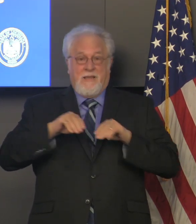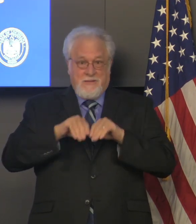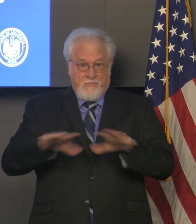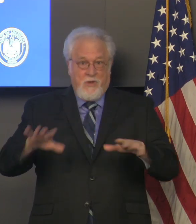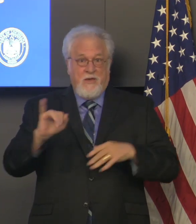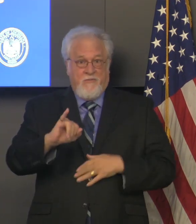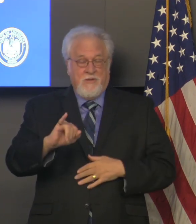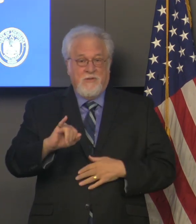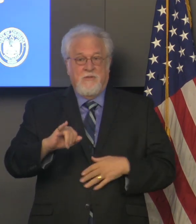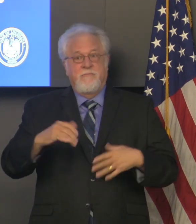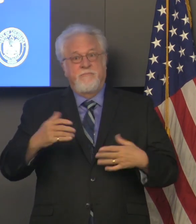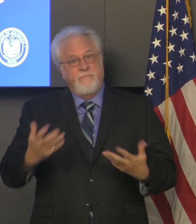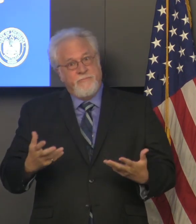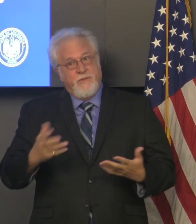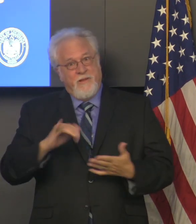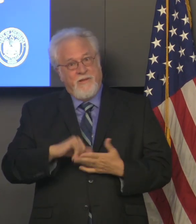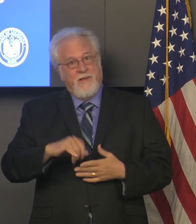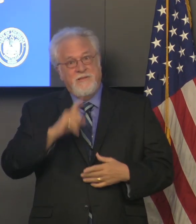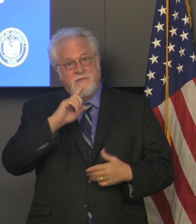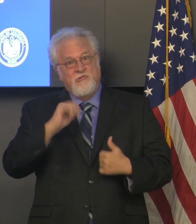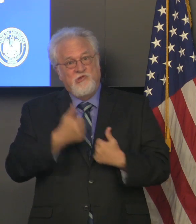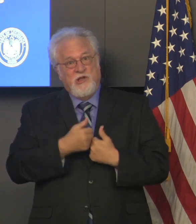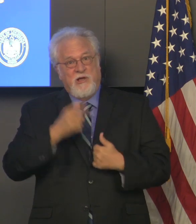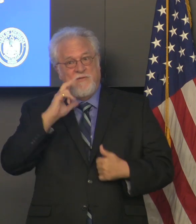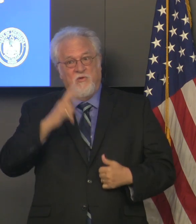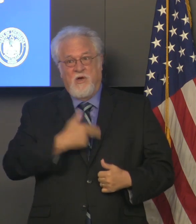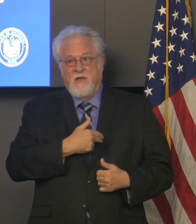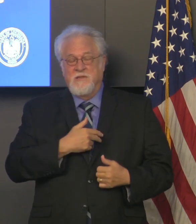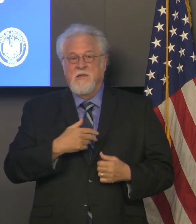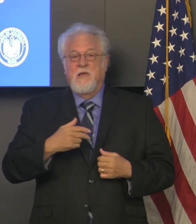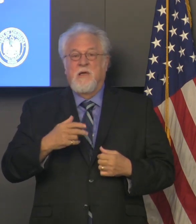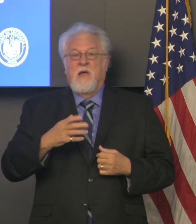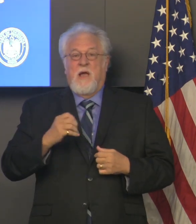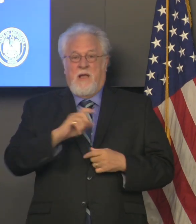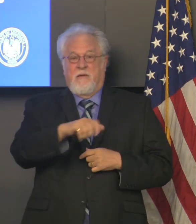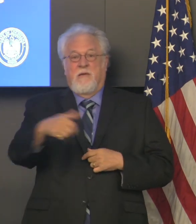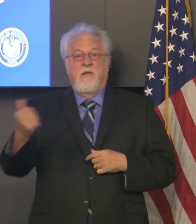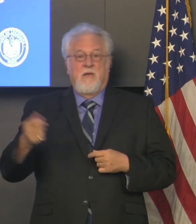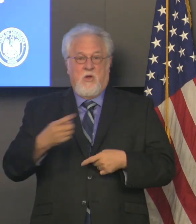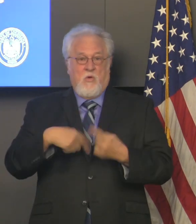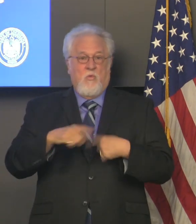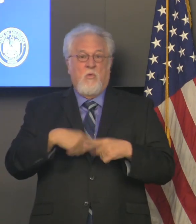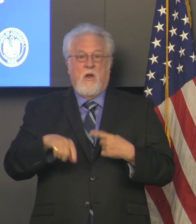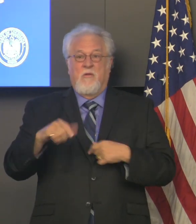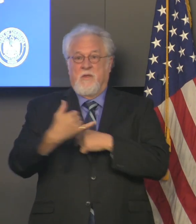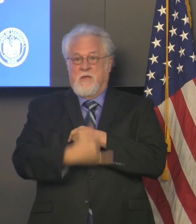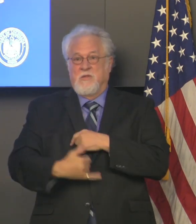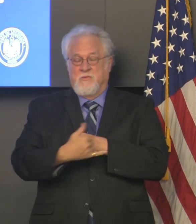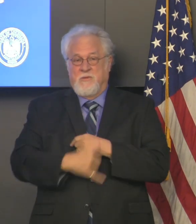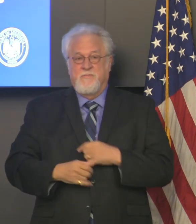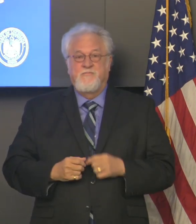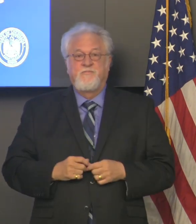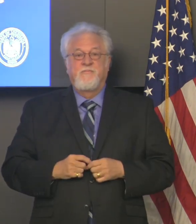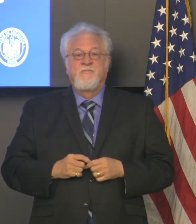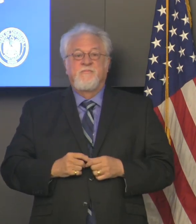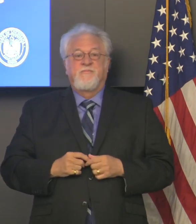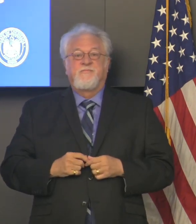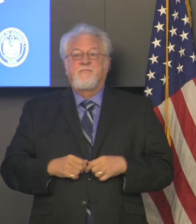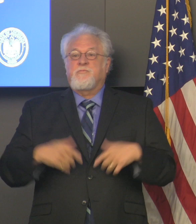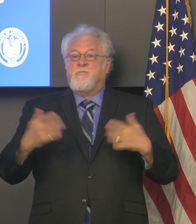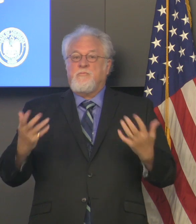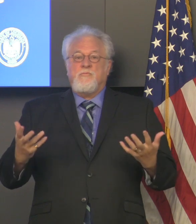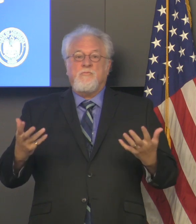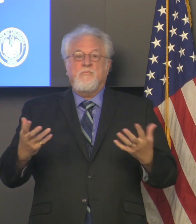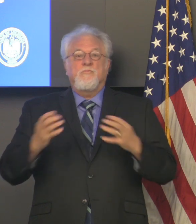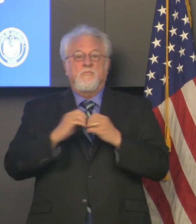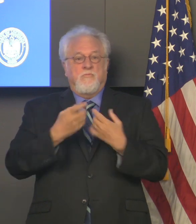so that's a real challenge for us here and elsewhere around the country. So it is